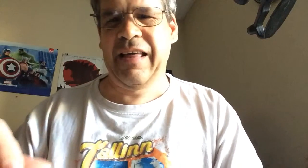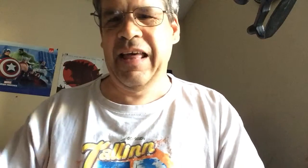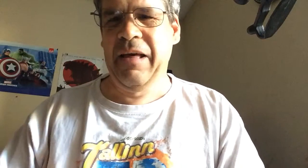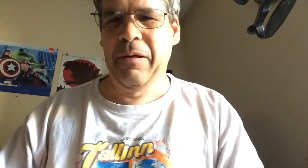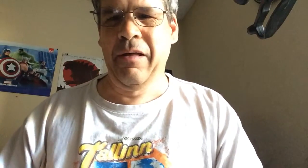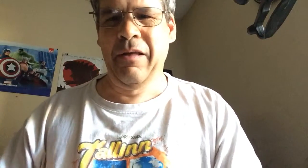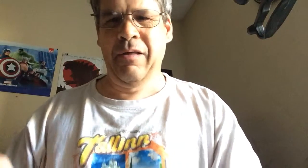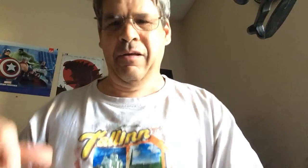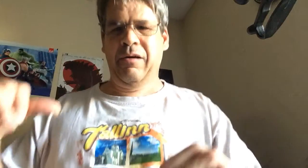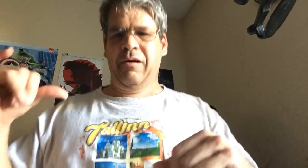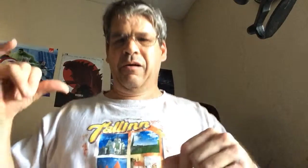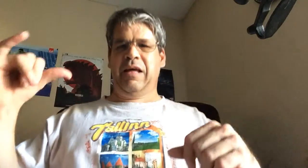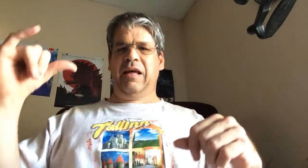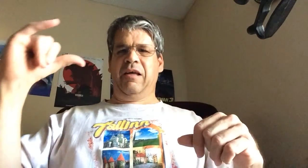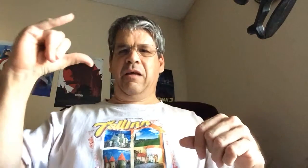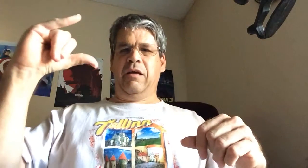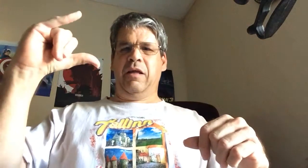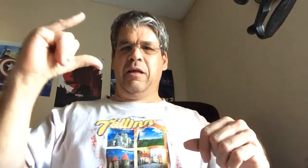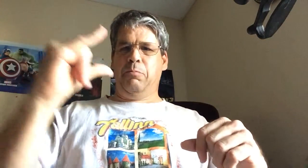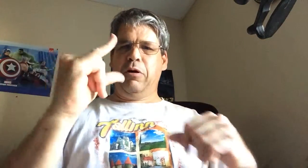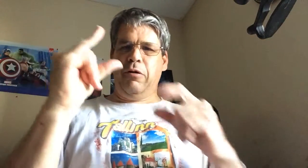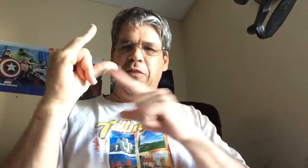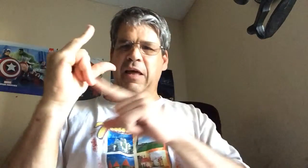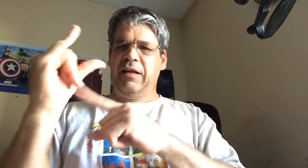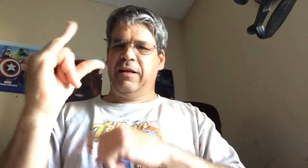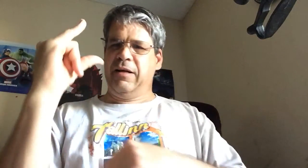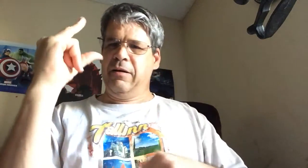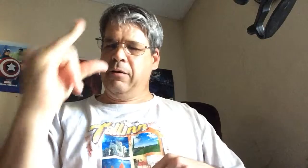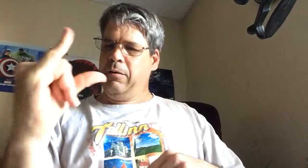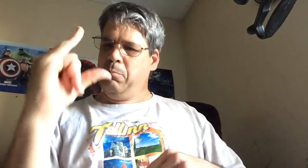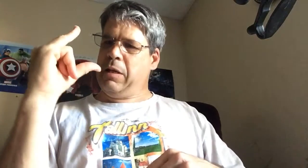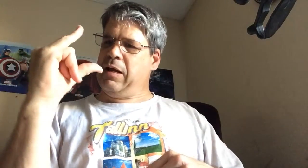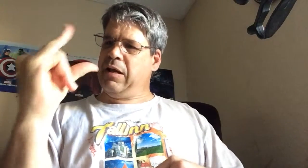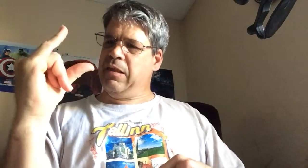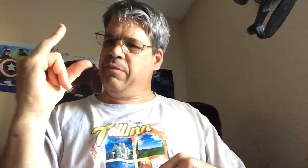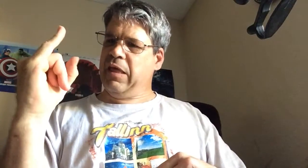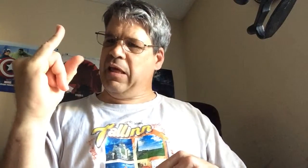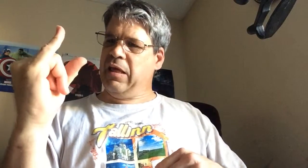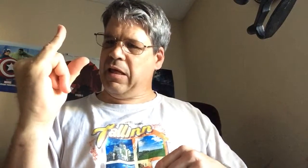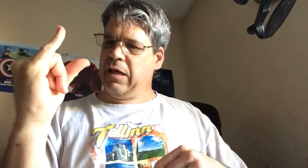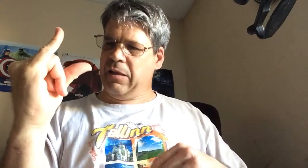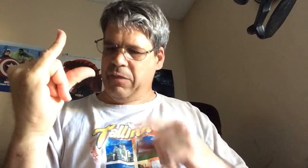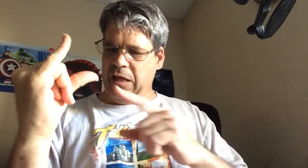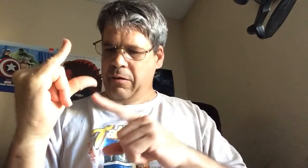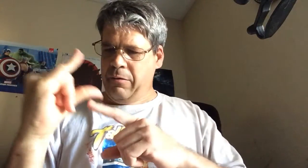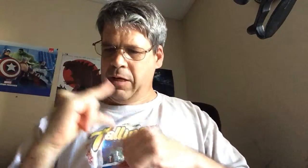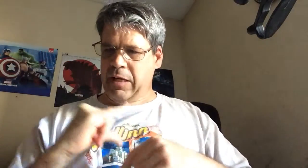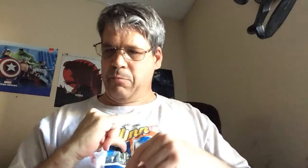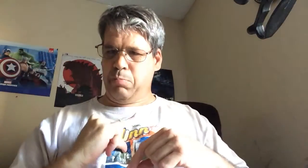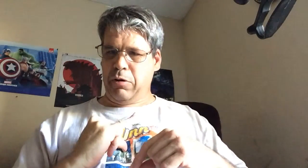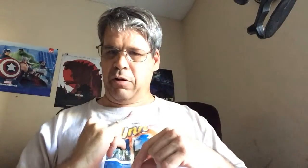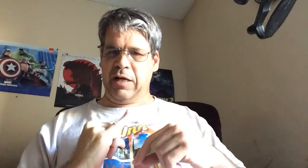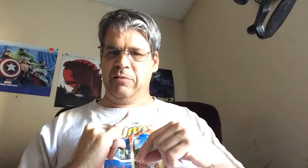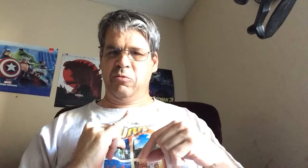Okay? Okay. So put this, make this up there and put on